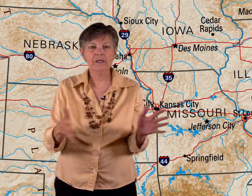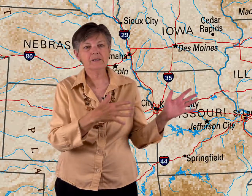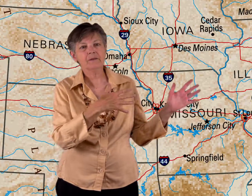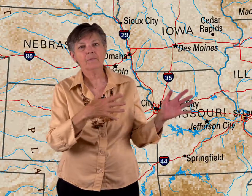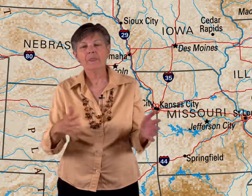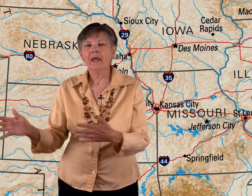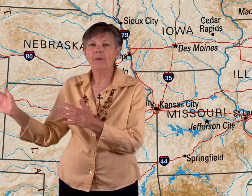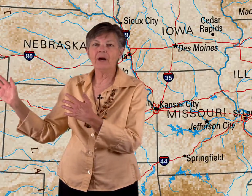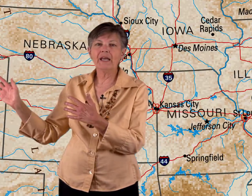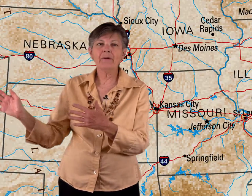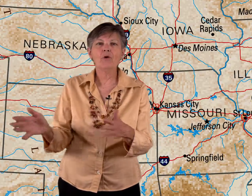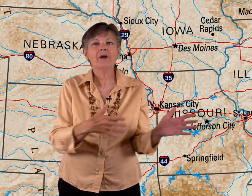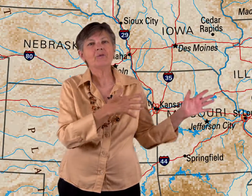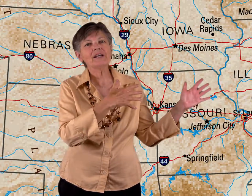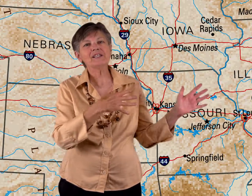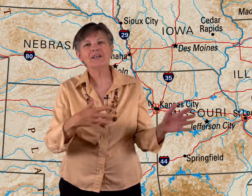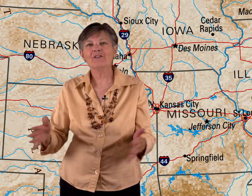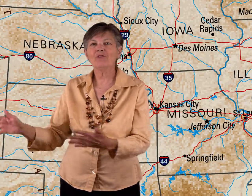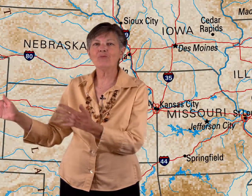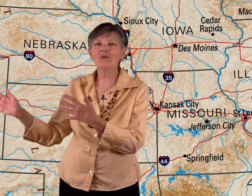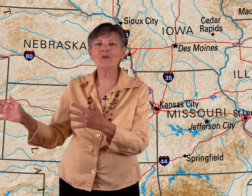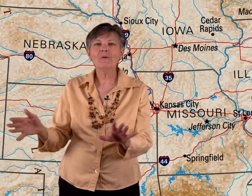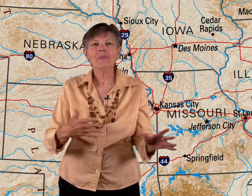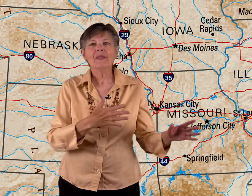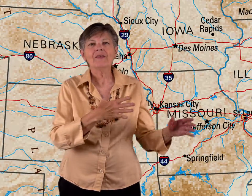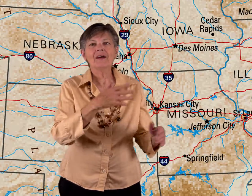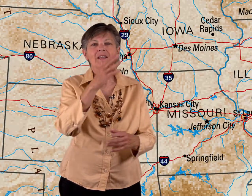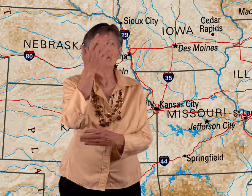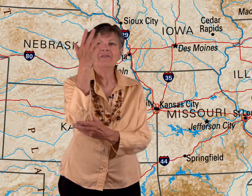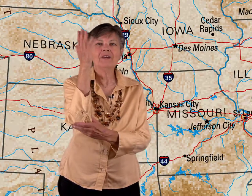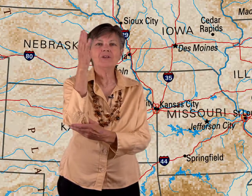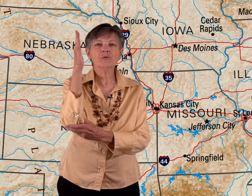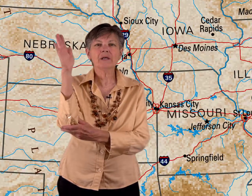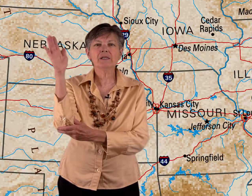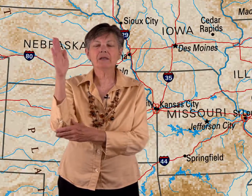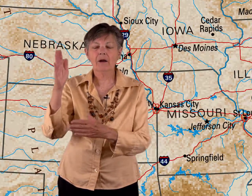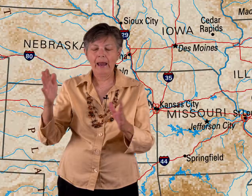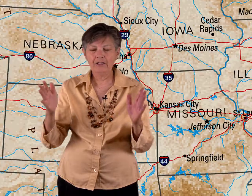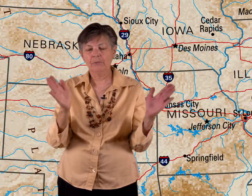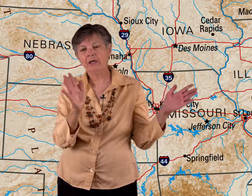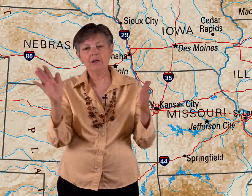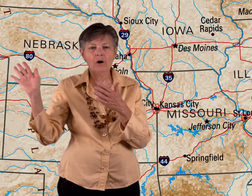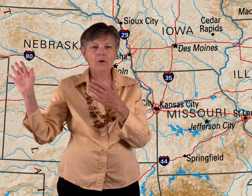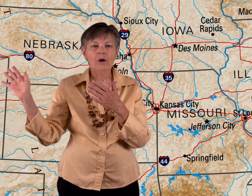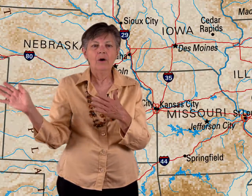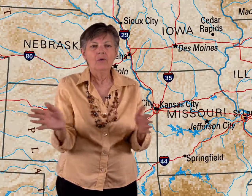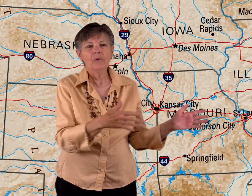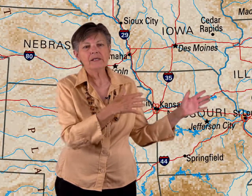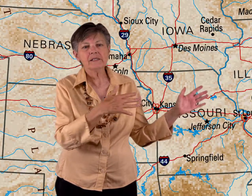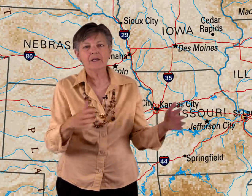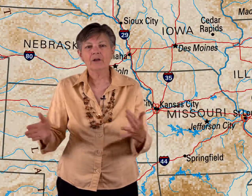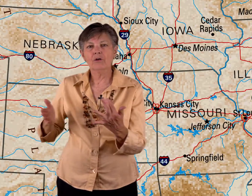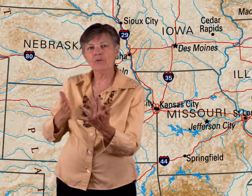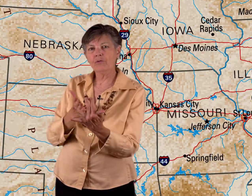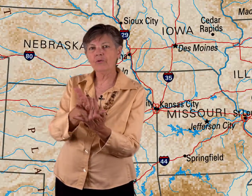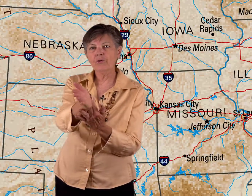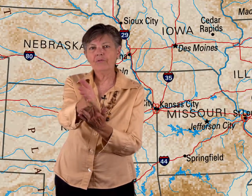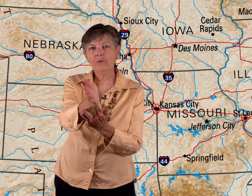breeze. And we're going to keep going, rustling through the leafy trees. And actually we could go rustling through if you wanted to